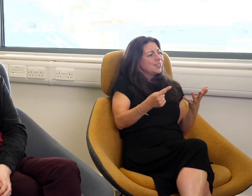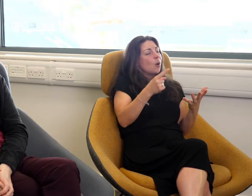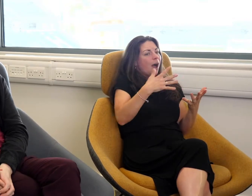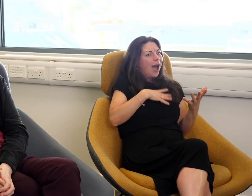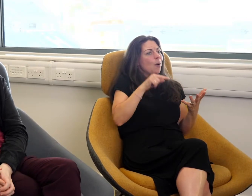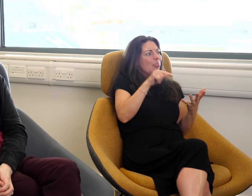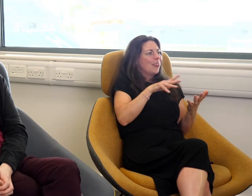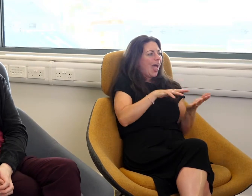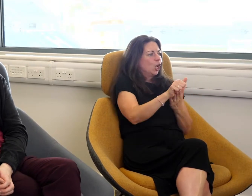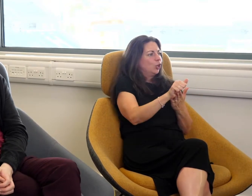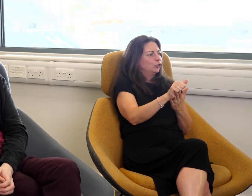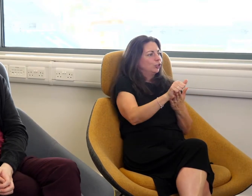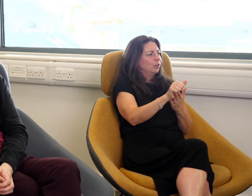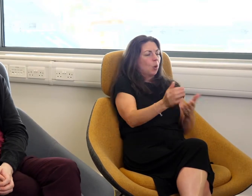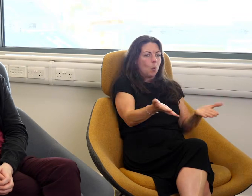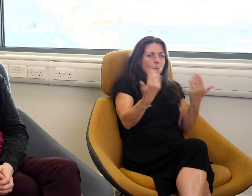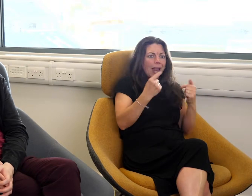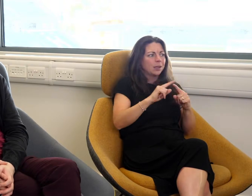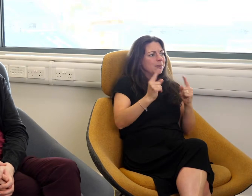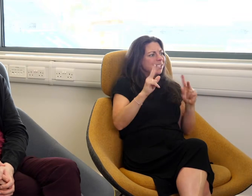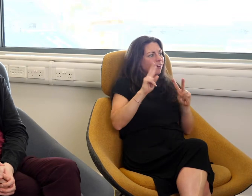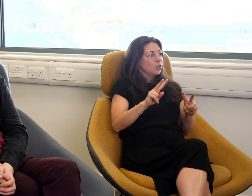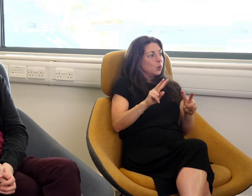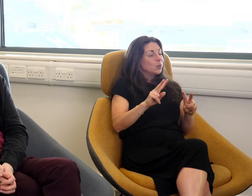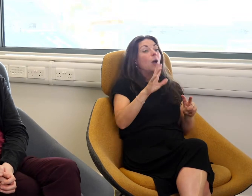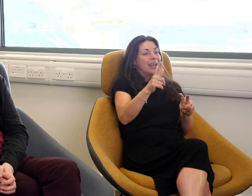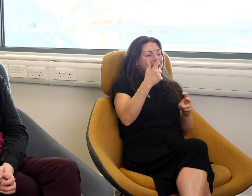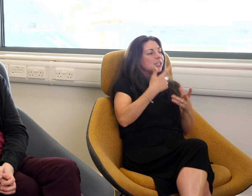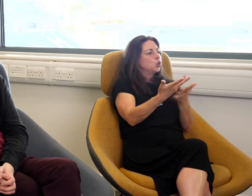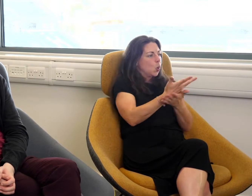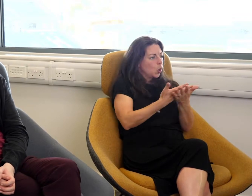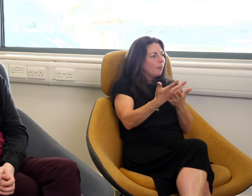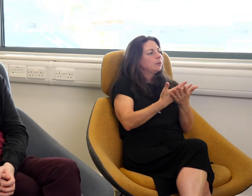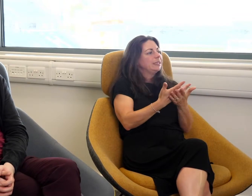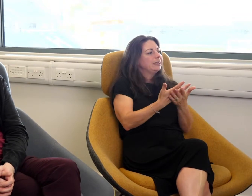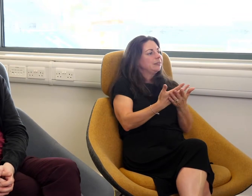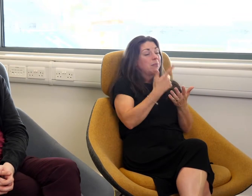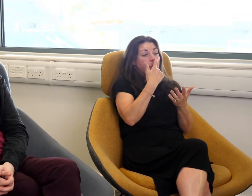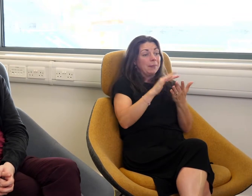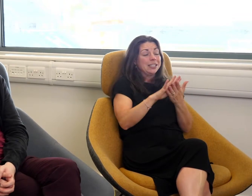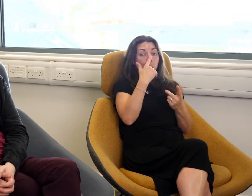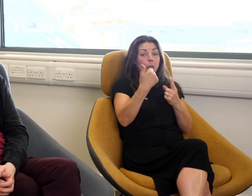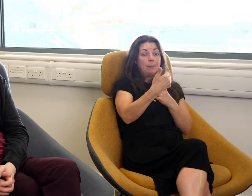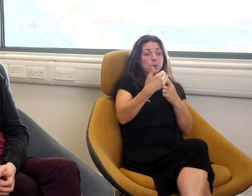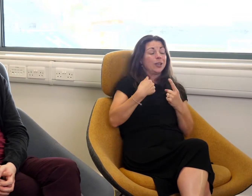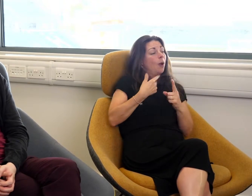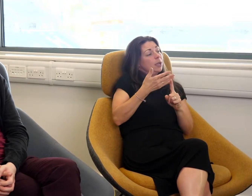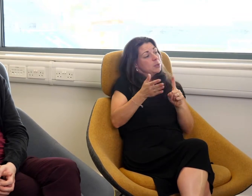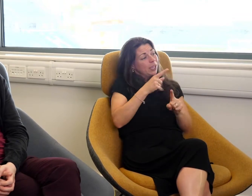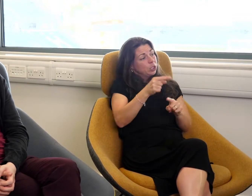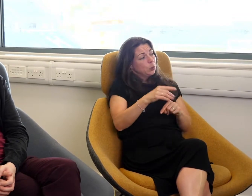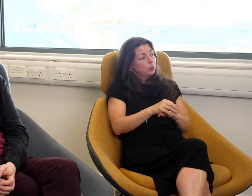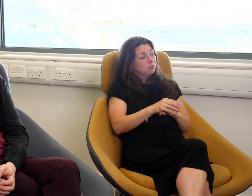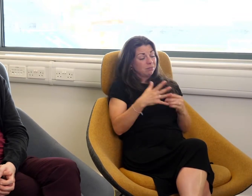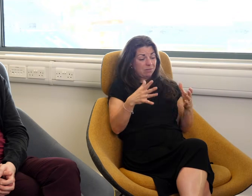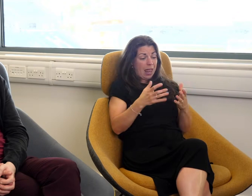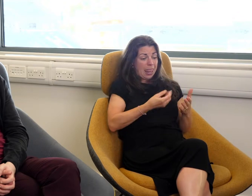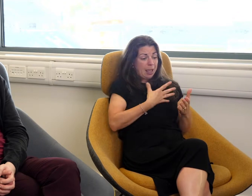because at the end of the day, there's 400 Labour MPs. We're not all identical people. We all come in with different perspectives,